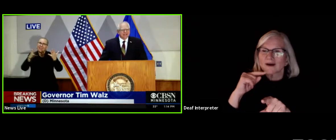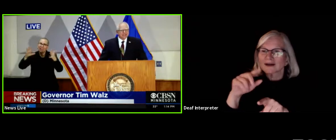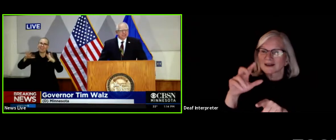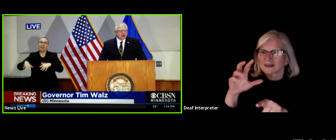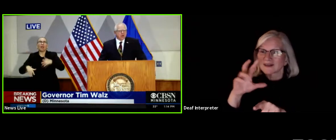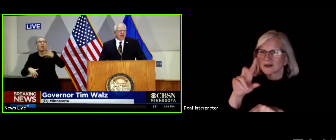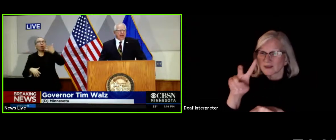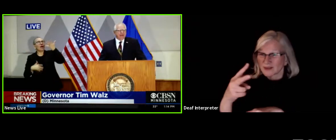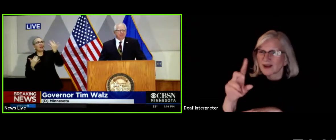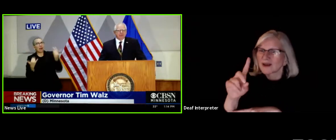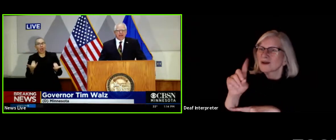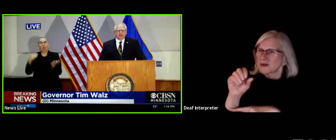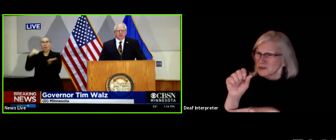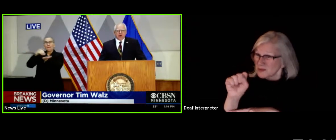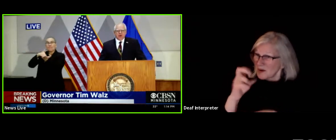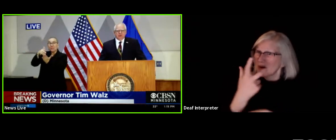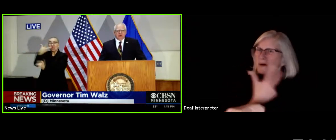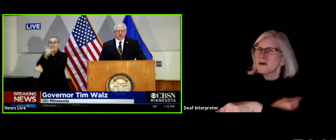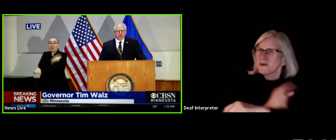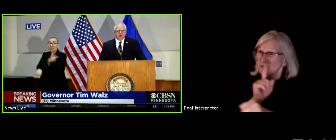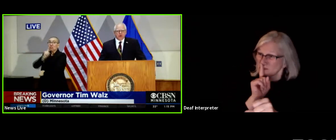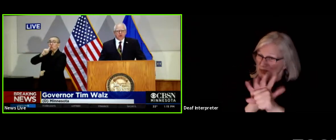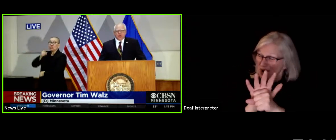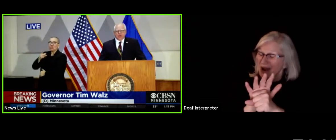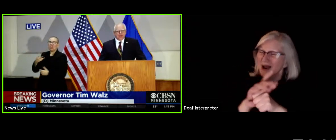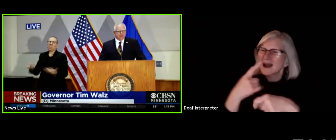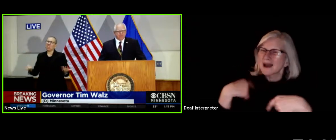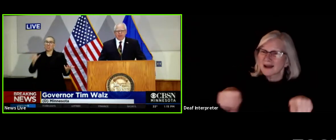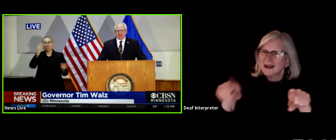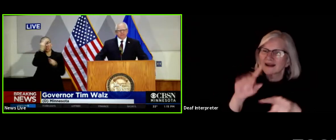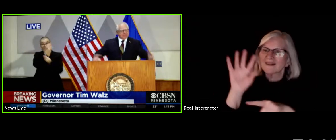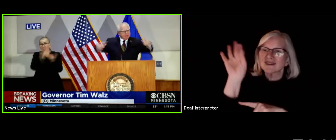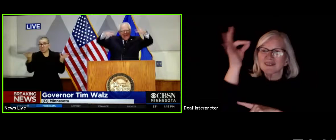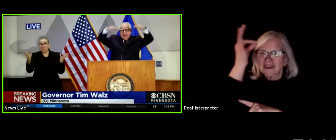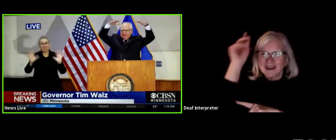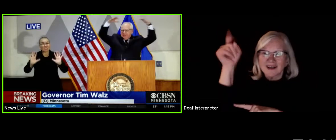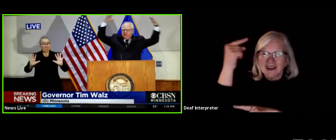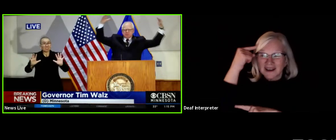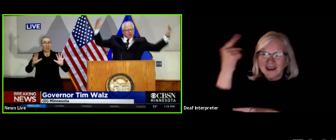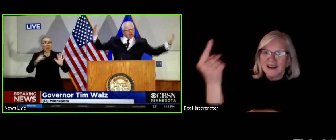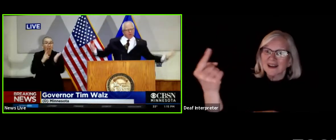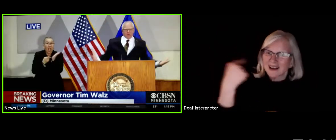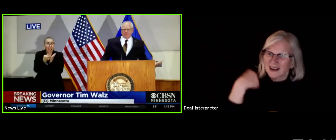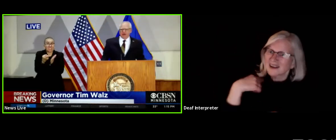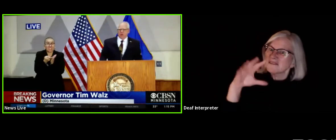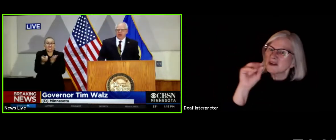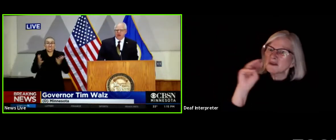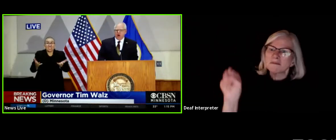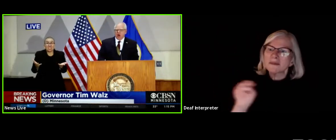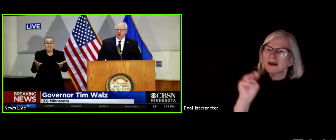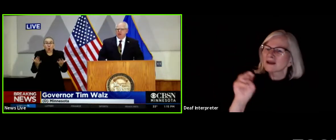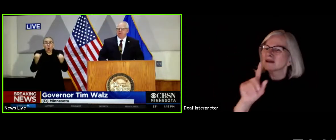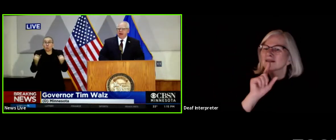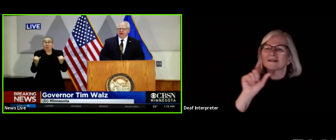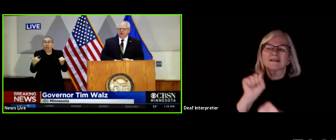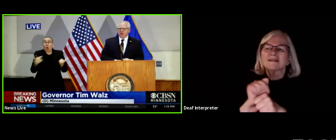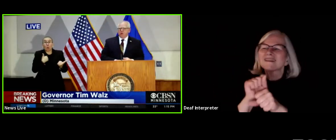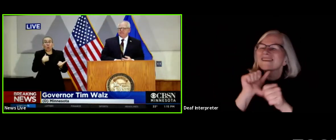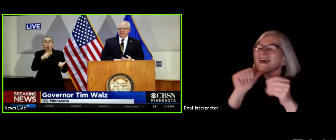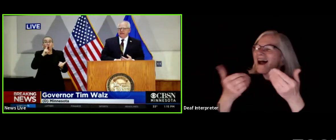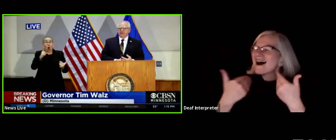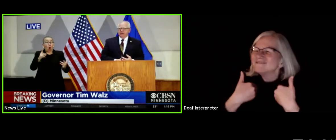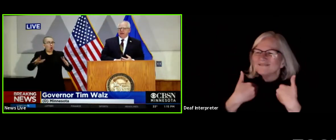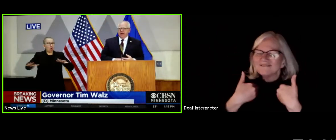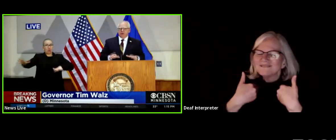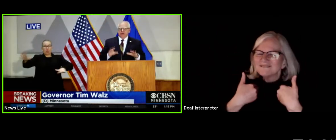exist. So I have to be candid with all of you. We're doing the big step back, reevaluate it all. But I think